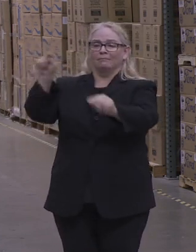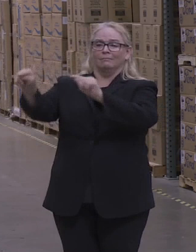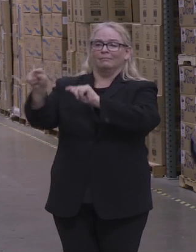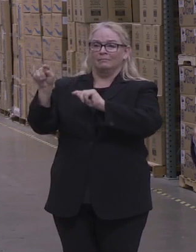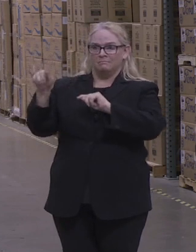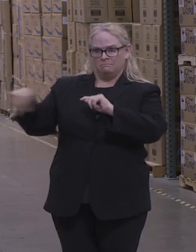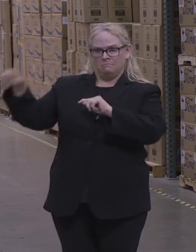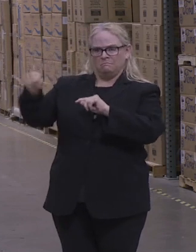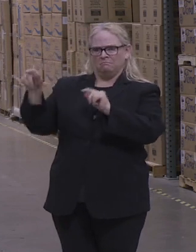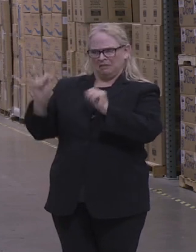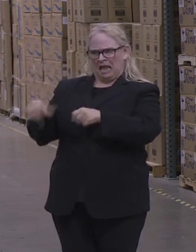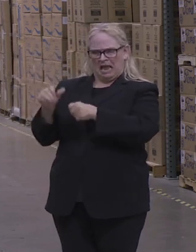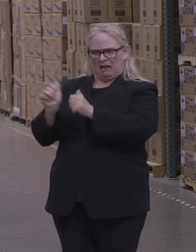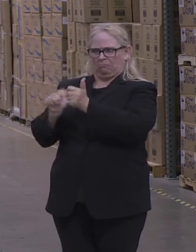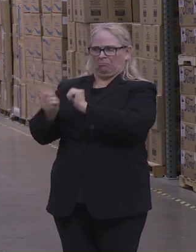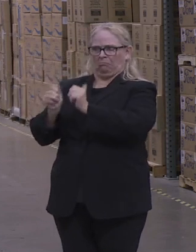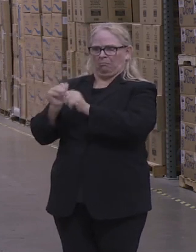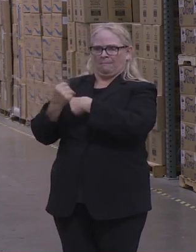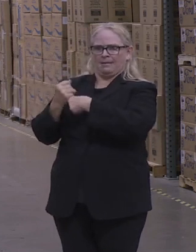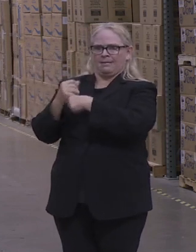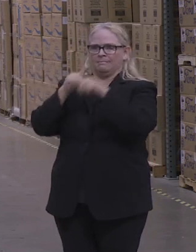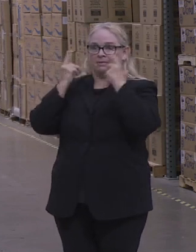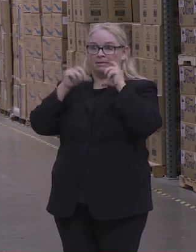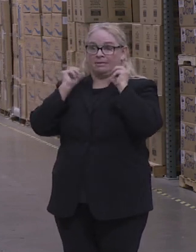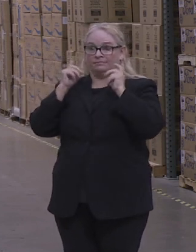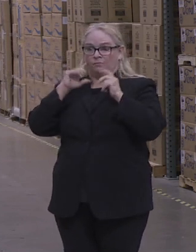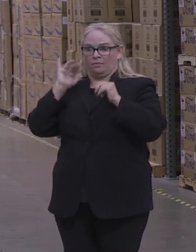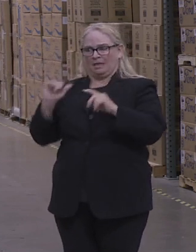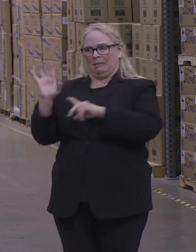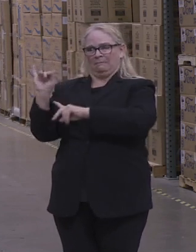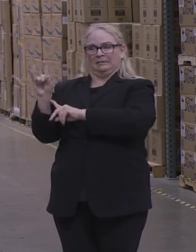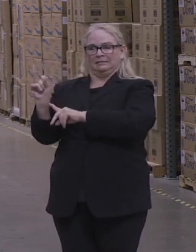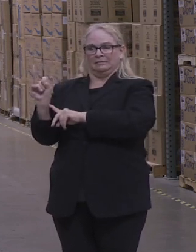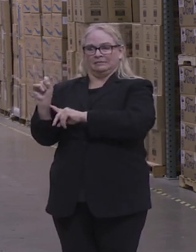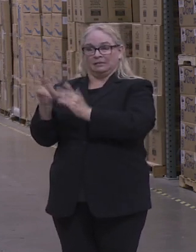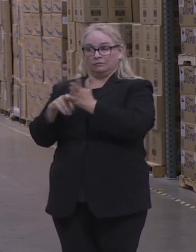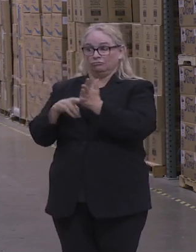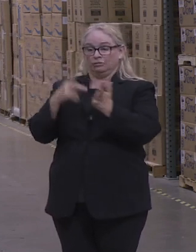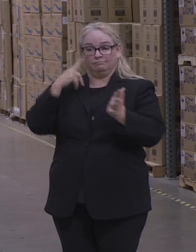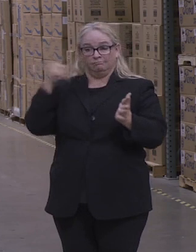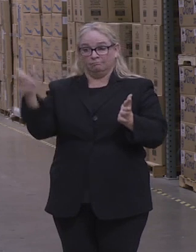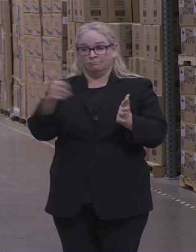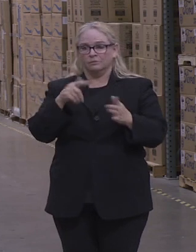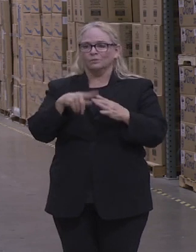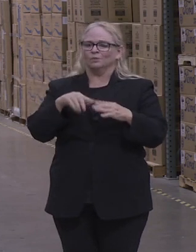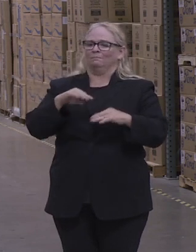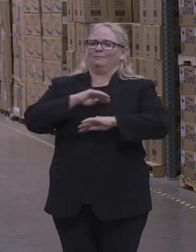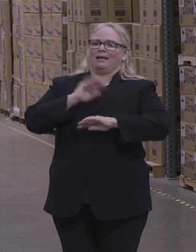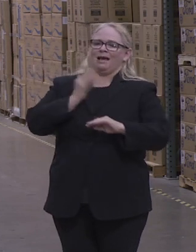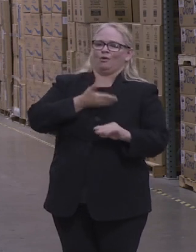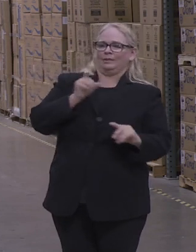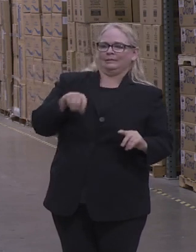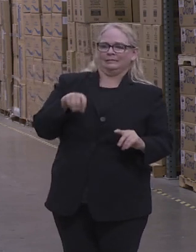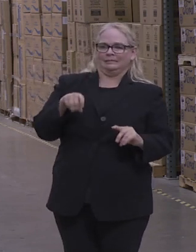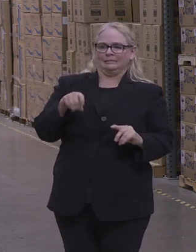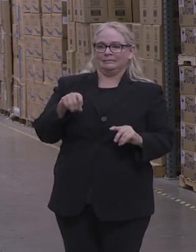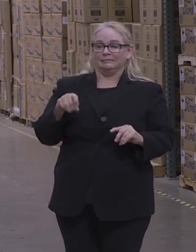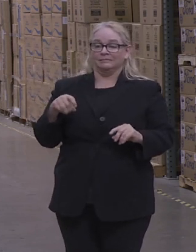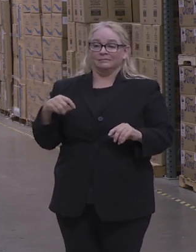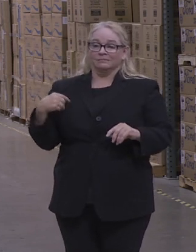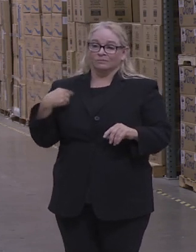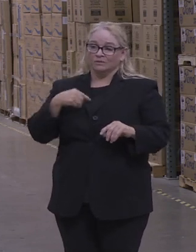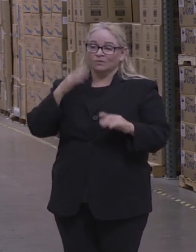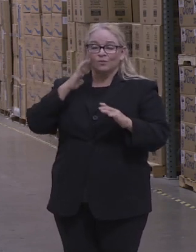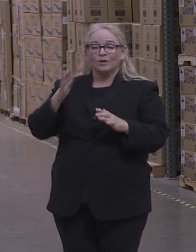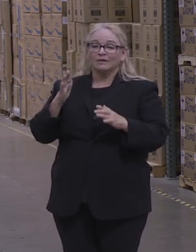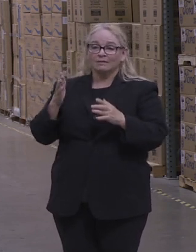to procure at scale the numbers that are needed to meet the needs of this state. So we're putting that